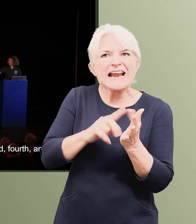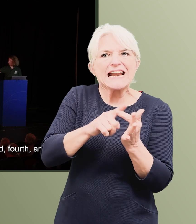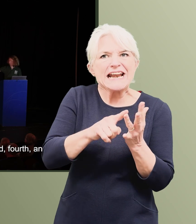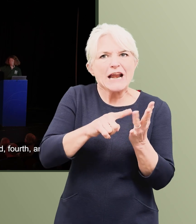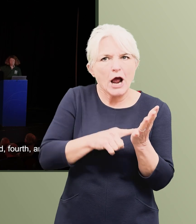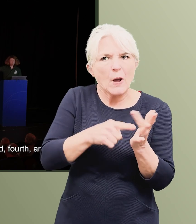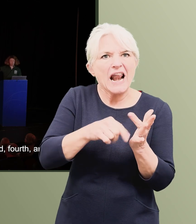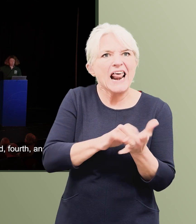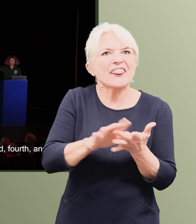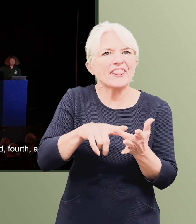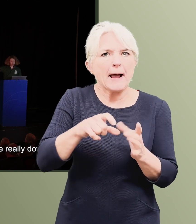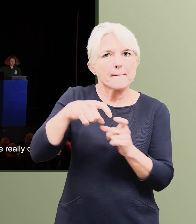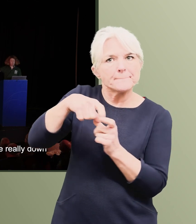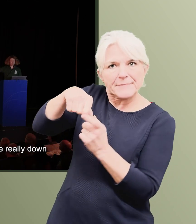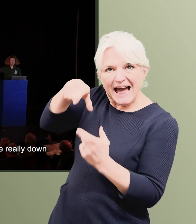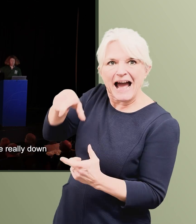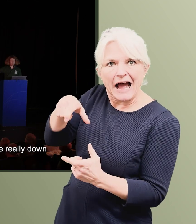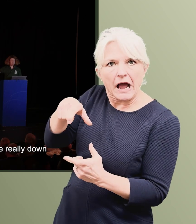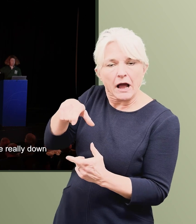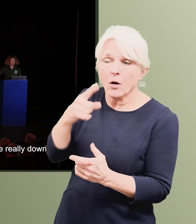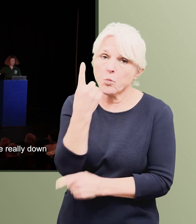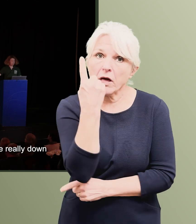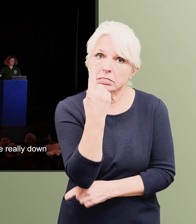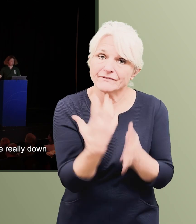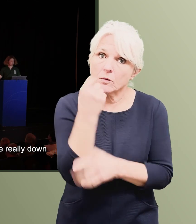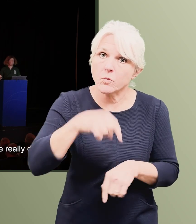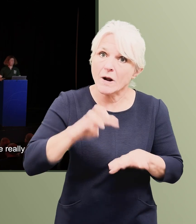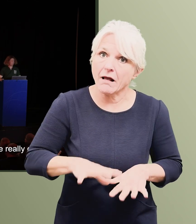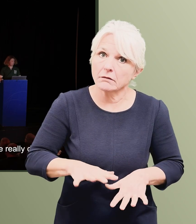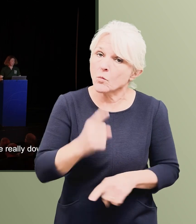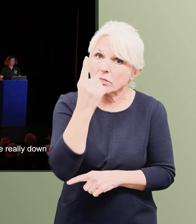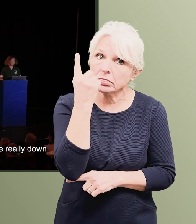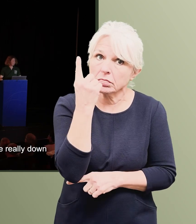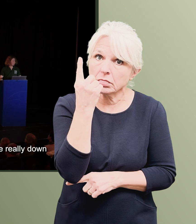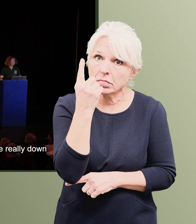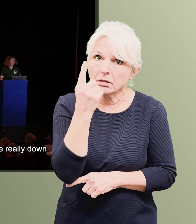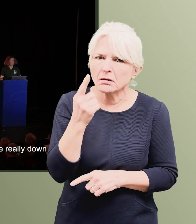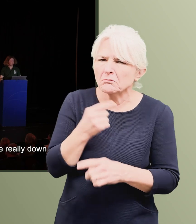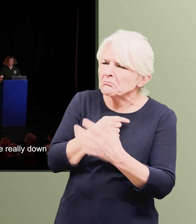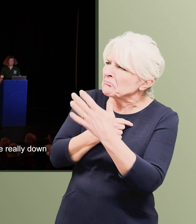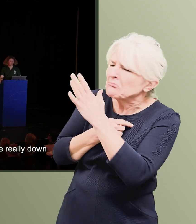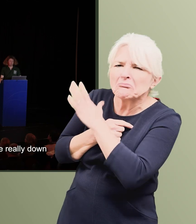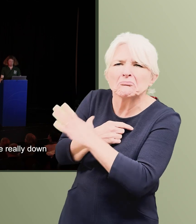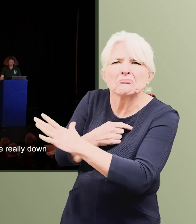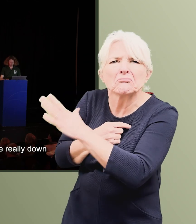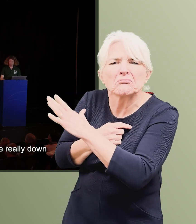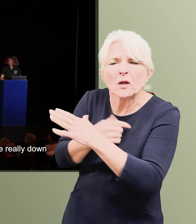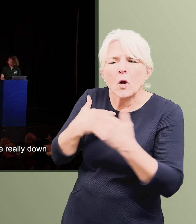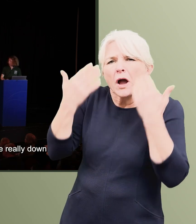and fifth. And if it's the one on the right, it's the first, second, third, and fourth. So we're really down into rare